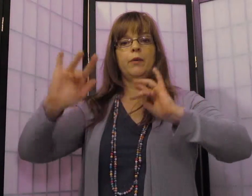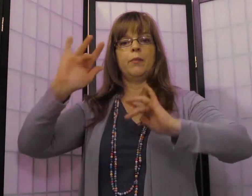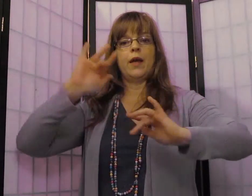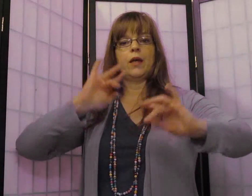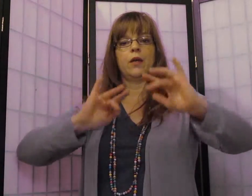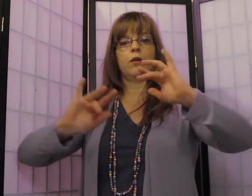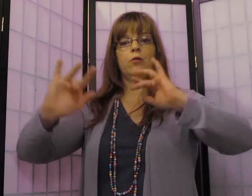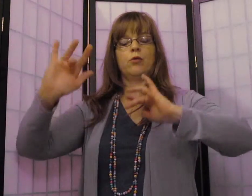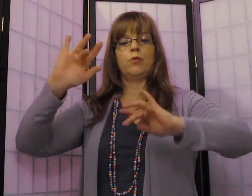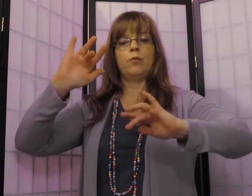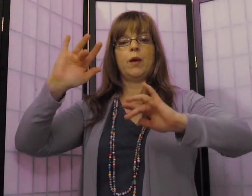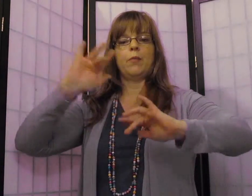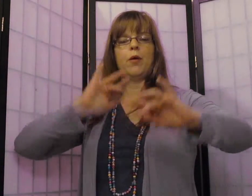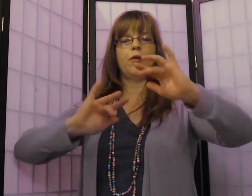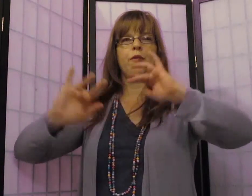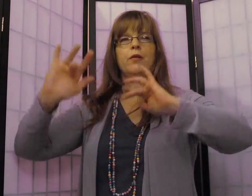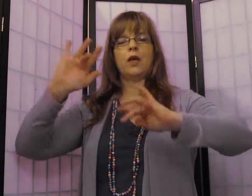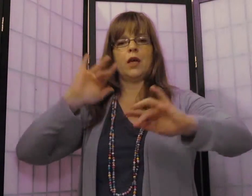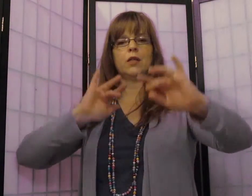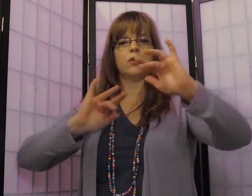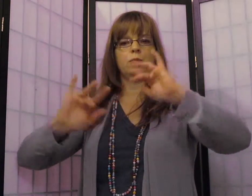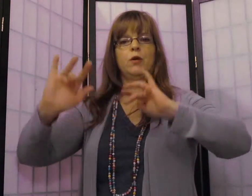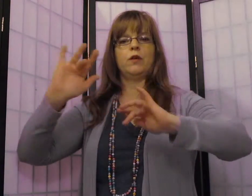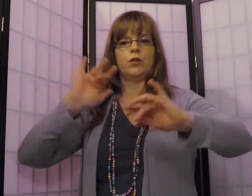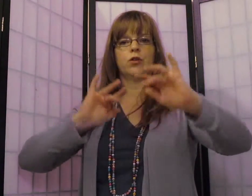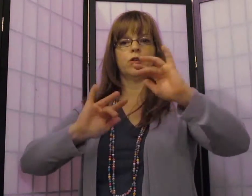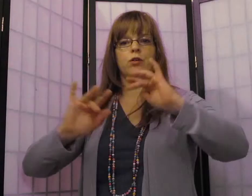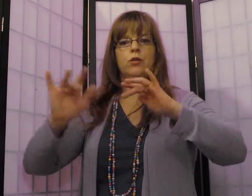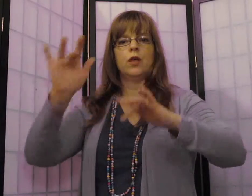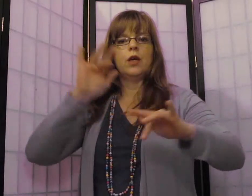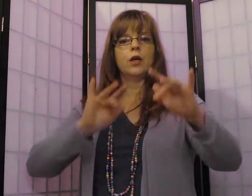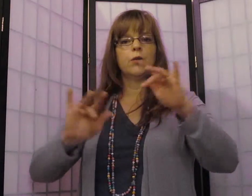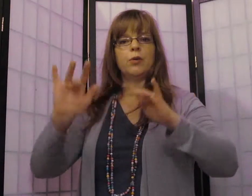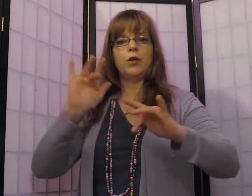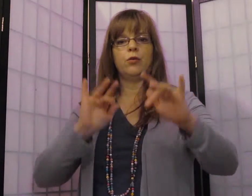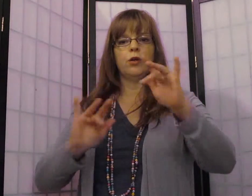make both of those hands move in circles. Computer.